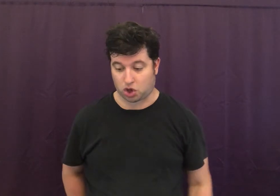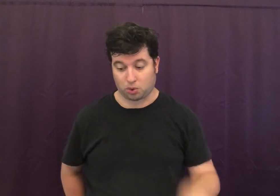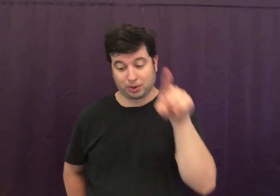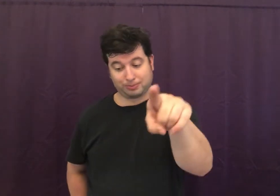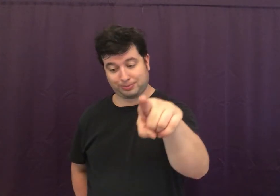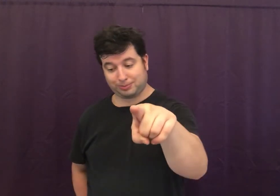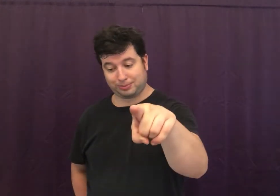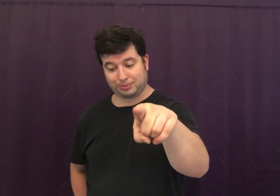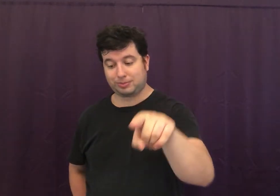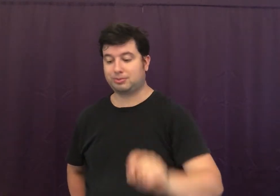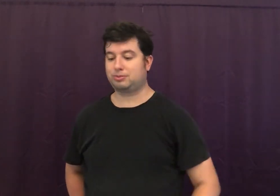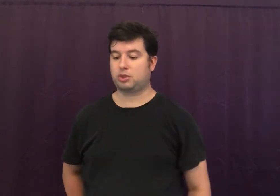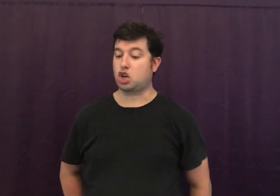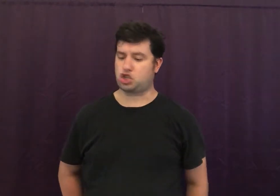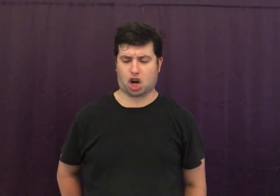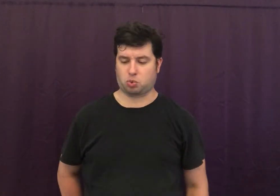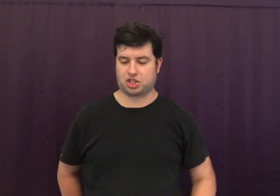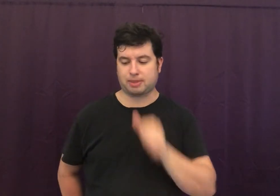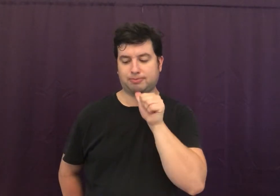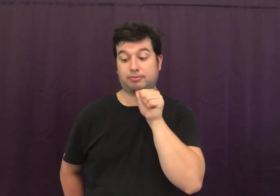You don't